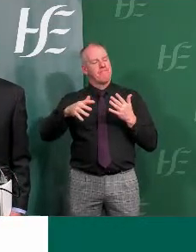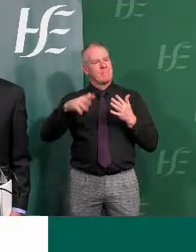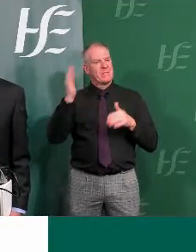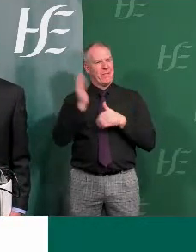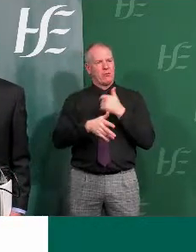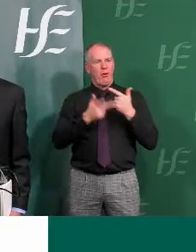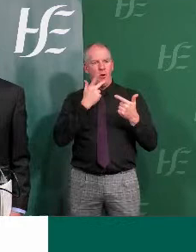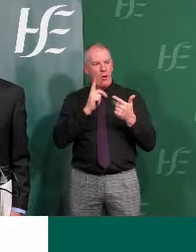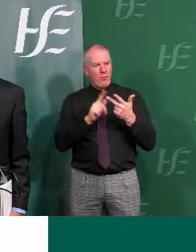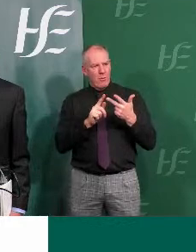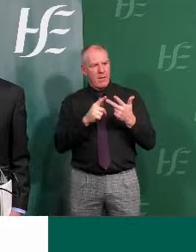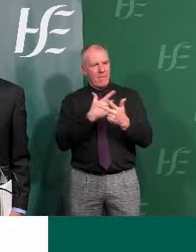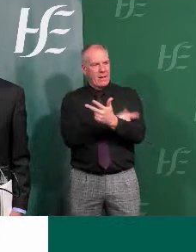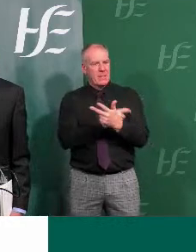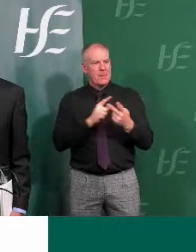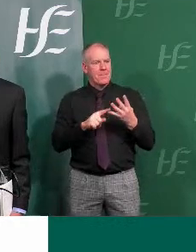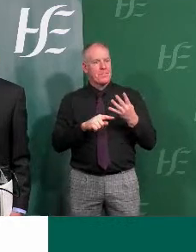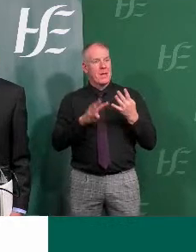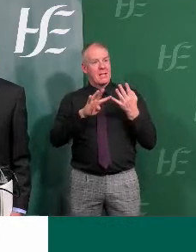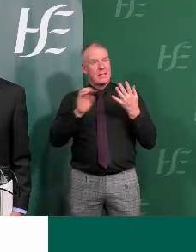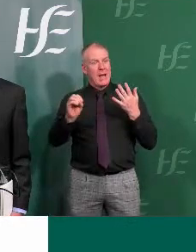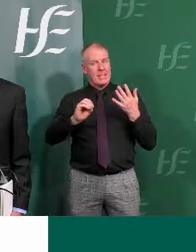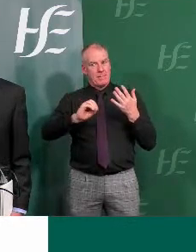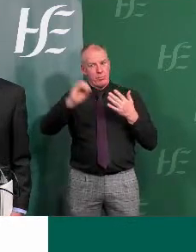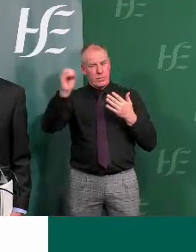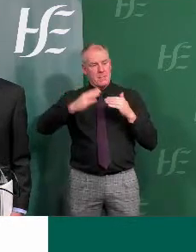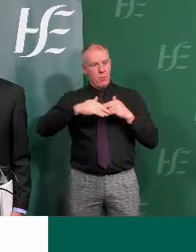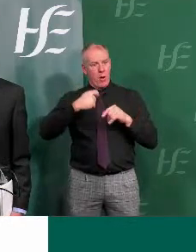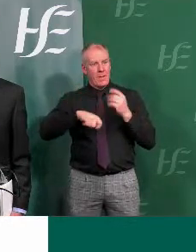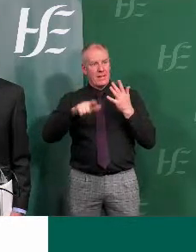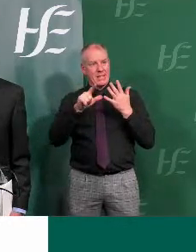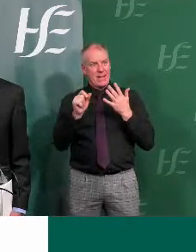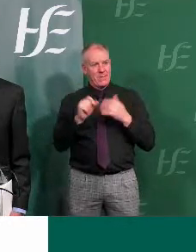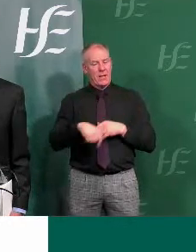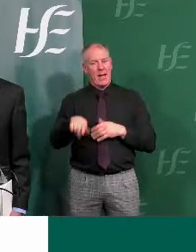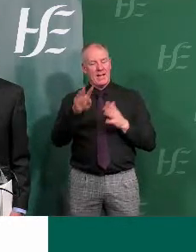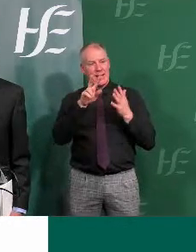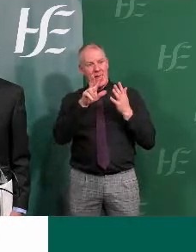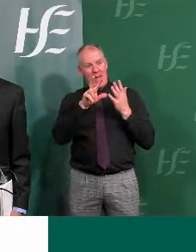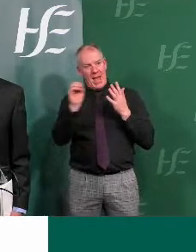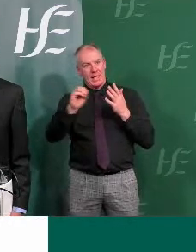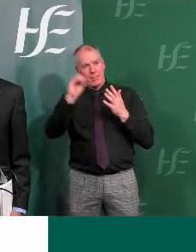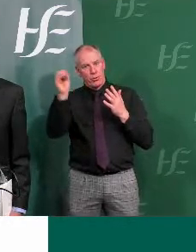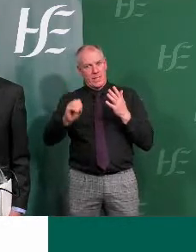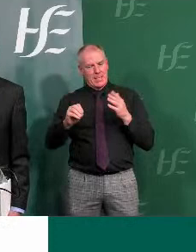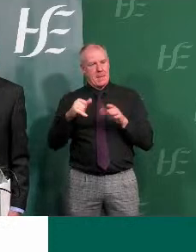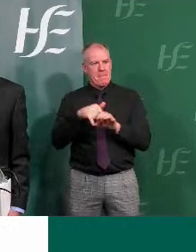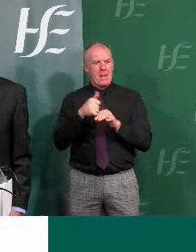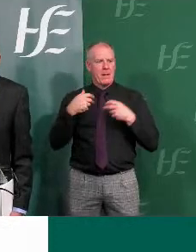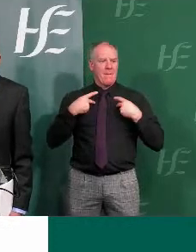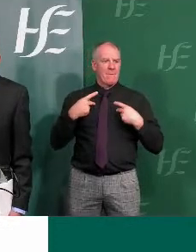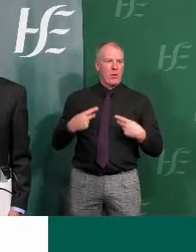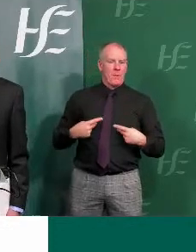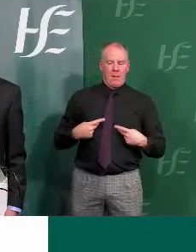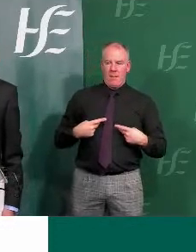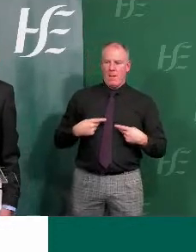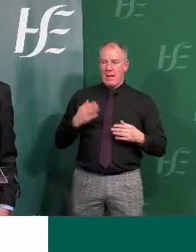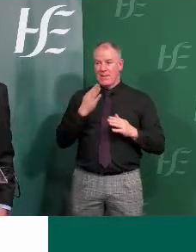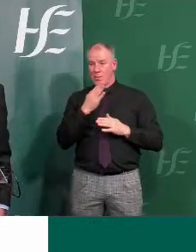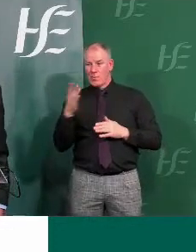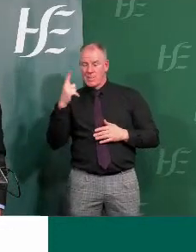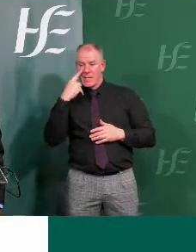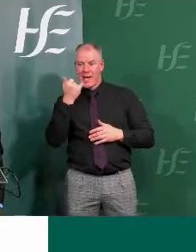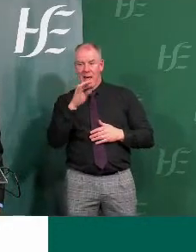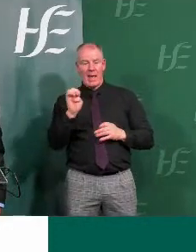cohort. Over 90% of those over 70 and almost 80% of those who are medically vulnerable. And going through the age groups, we can see